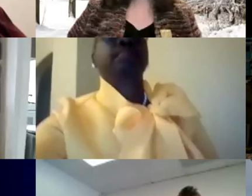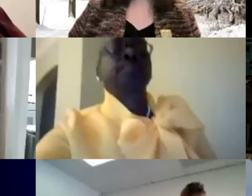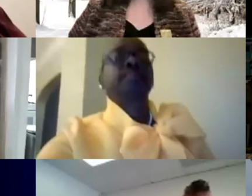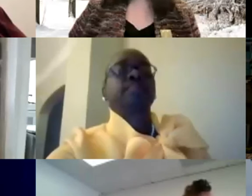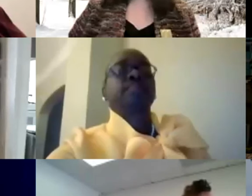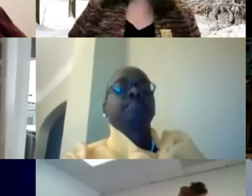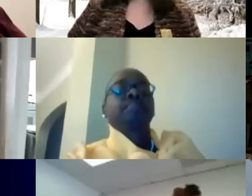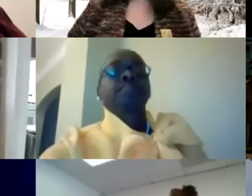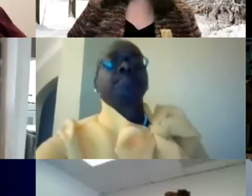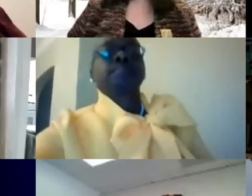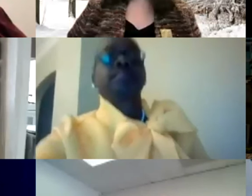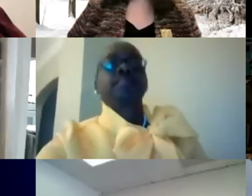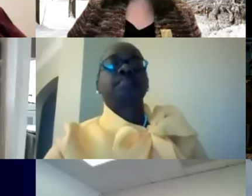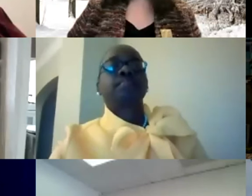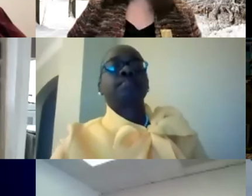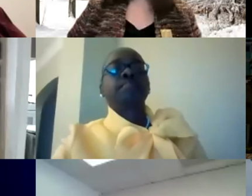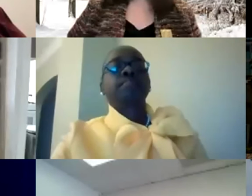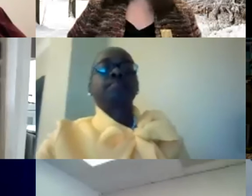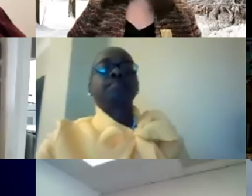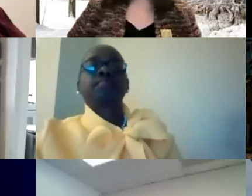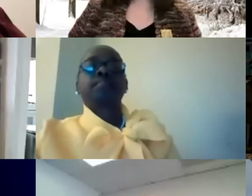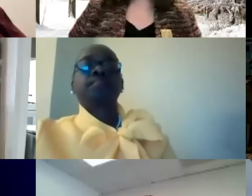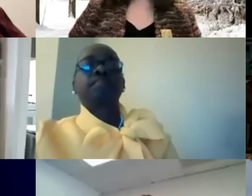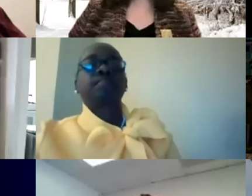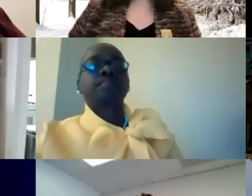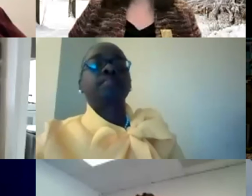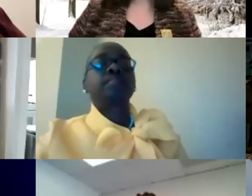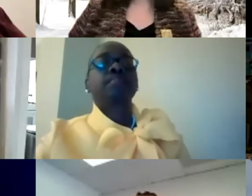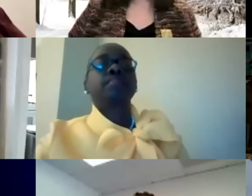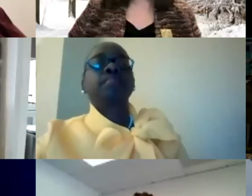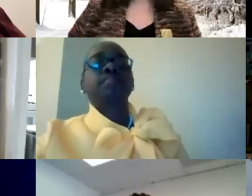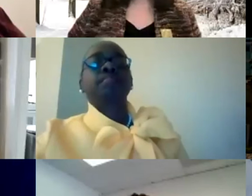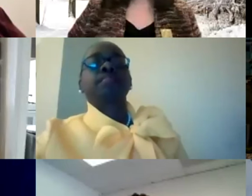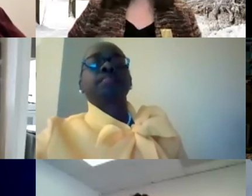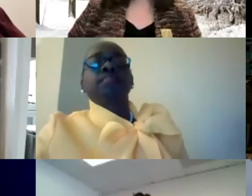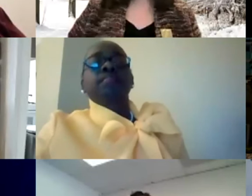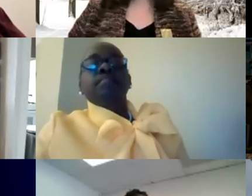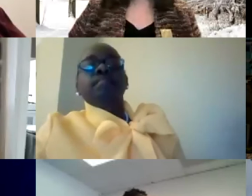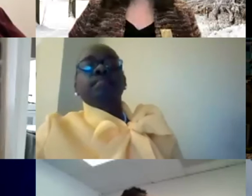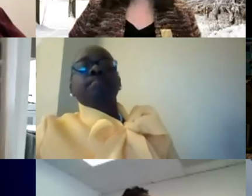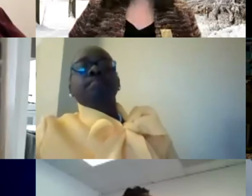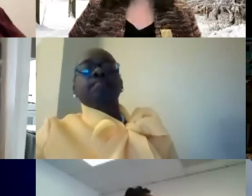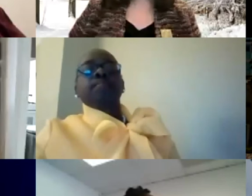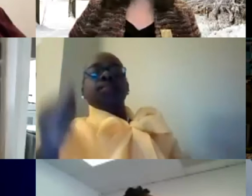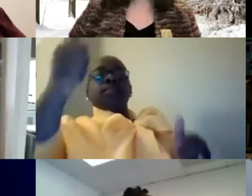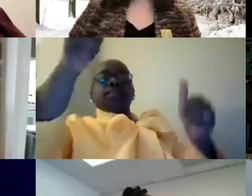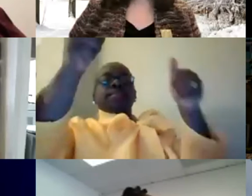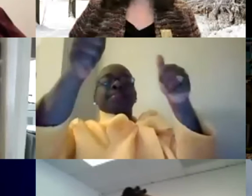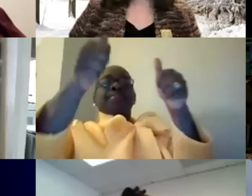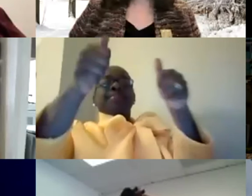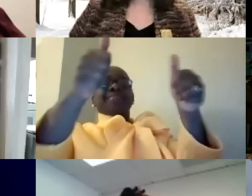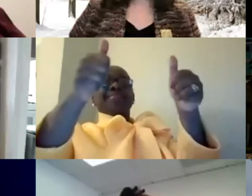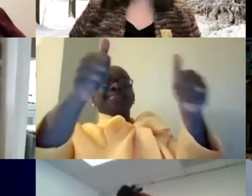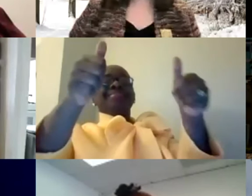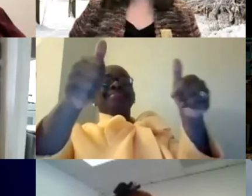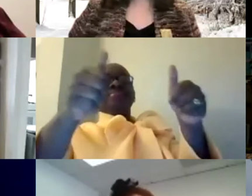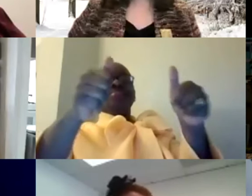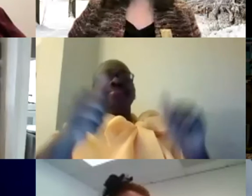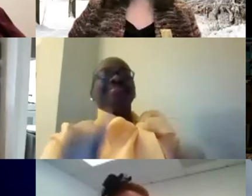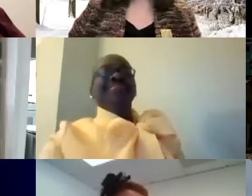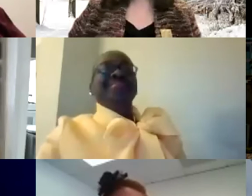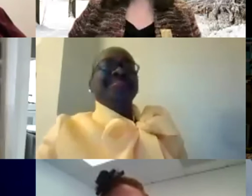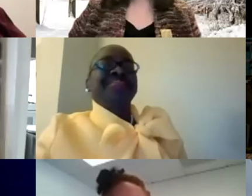cornbread, and I don't think anybody on this call knows and appreciates what I'm saying. Oh, I do. Okay, all right.